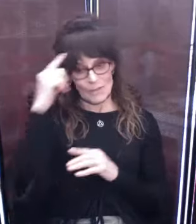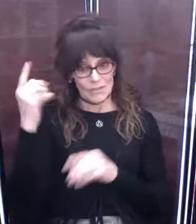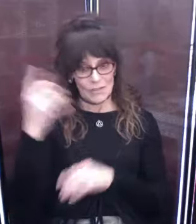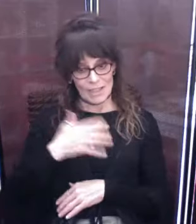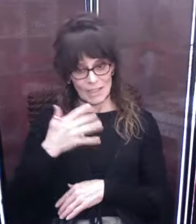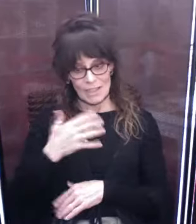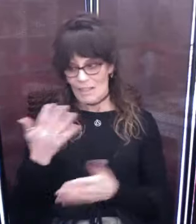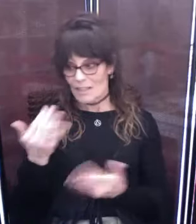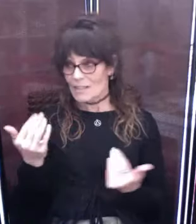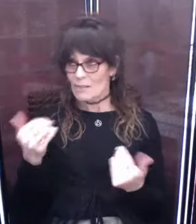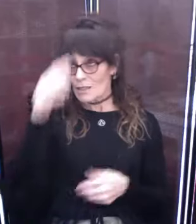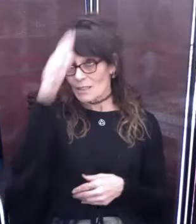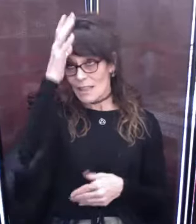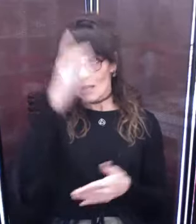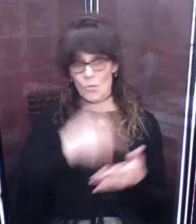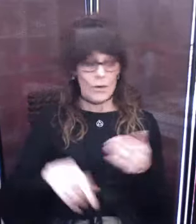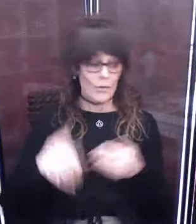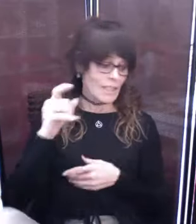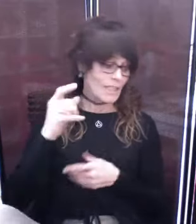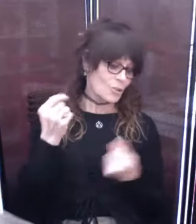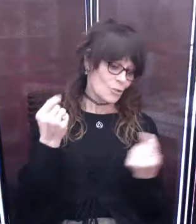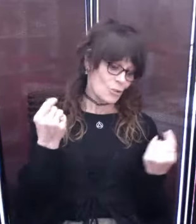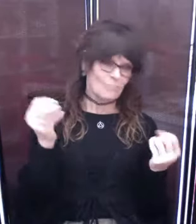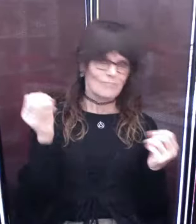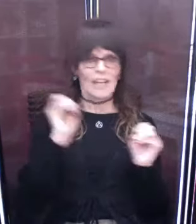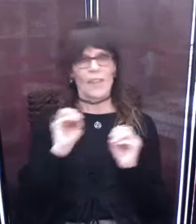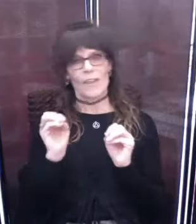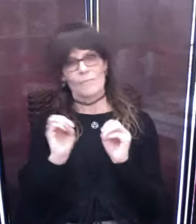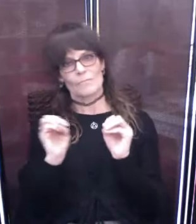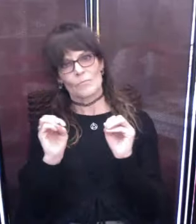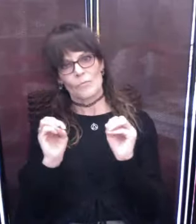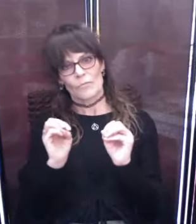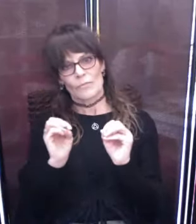me to do? Nothing came. And finally I said, all right,